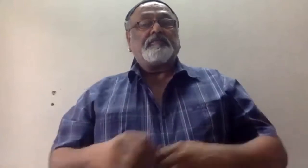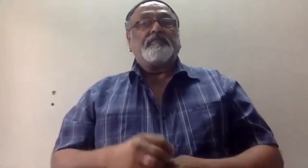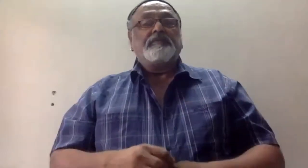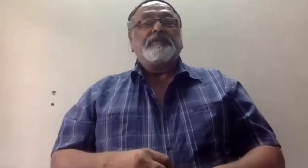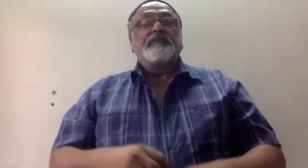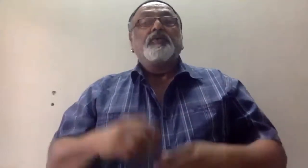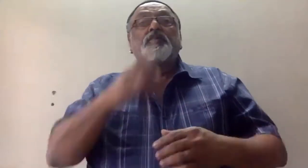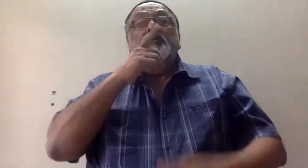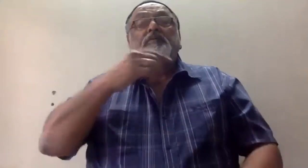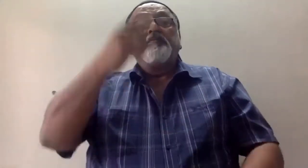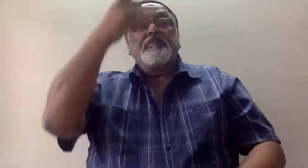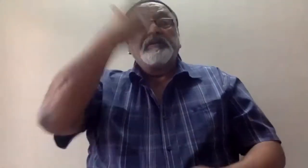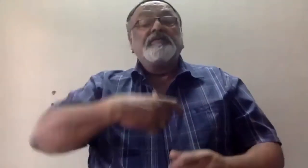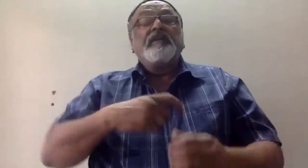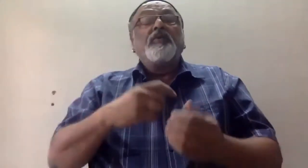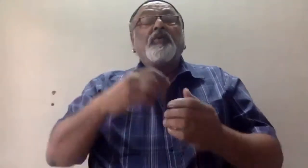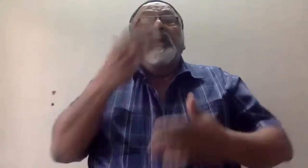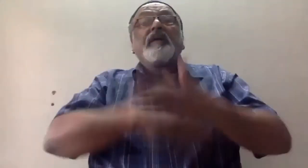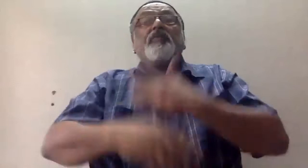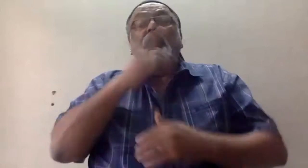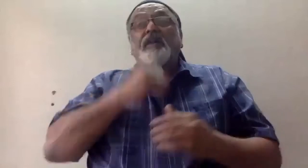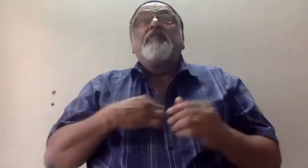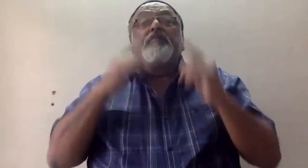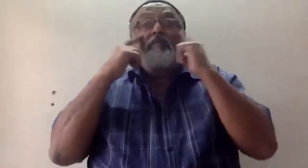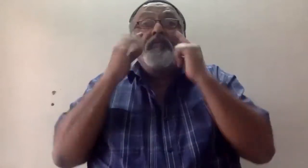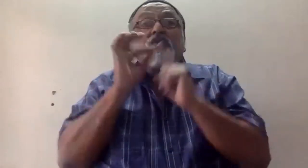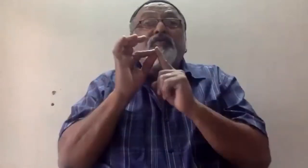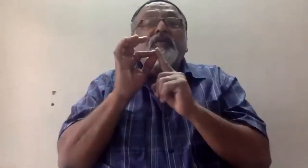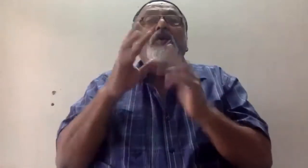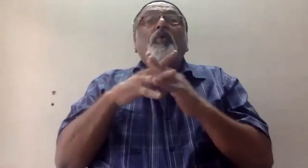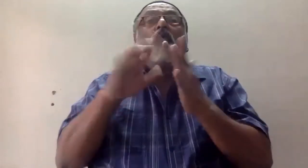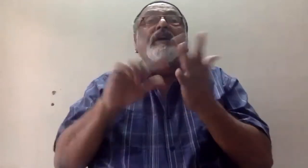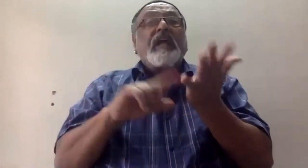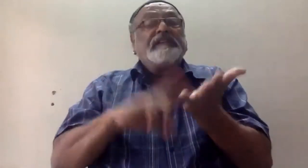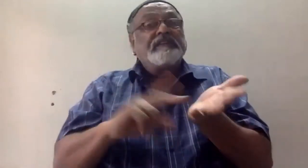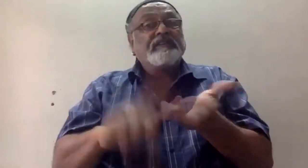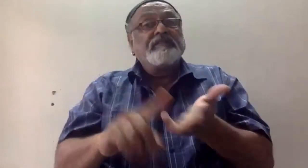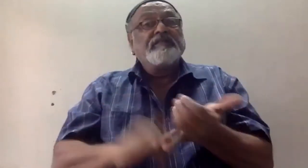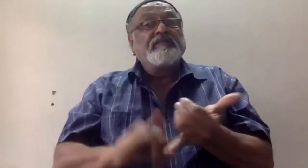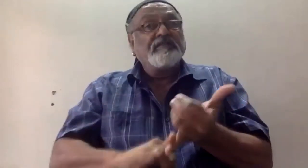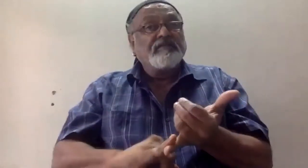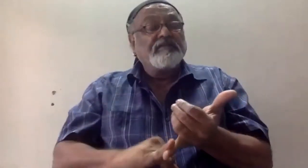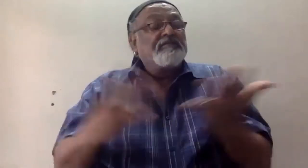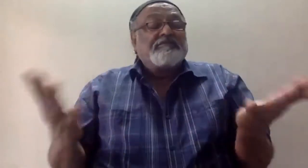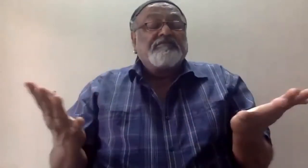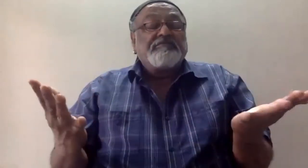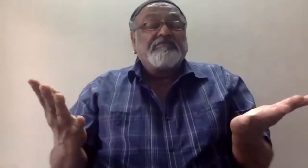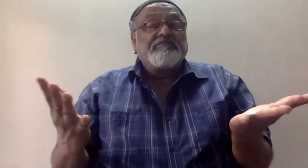are witnesses of say a crime, or witnesses, simple witnesses of a